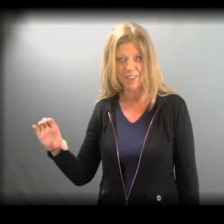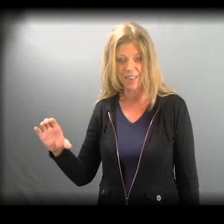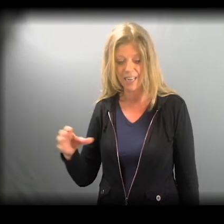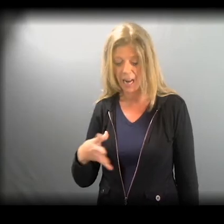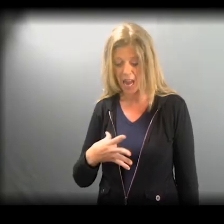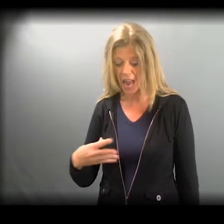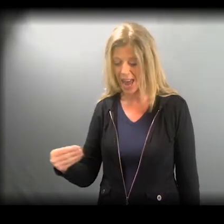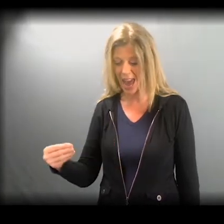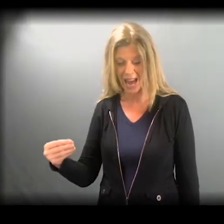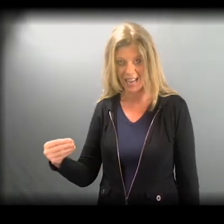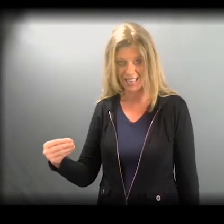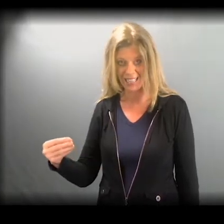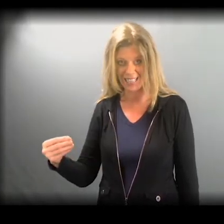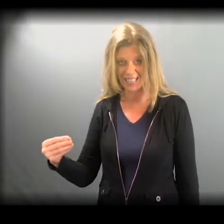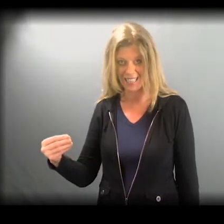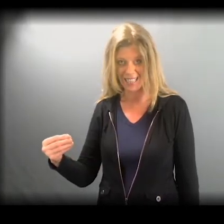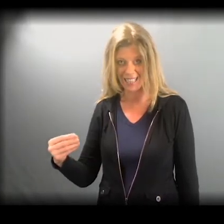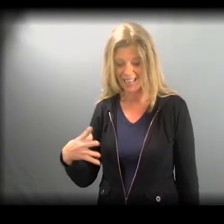100 and